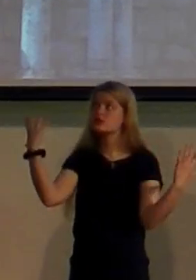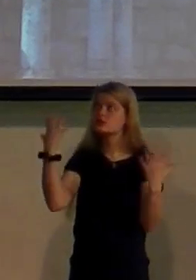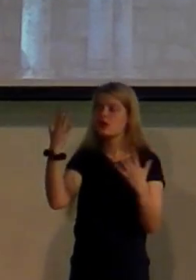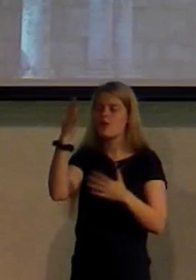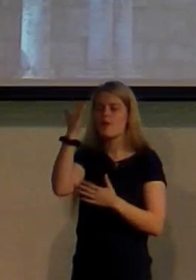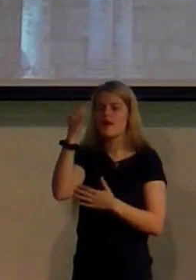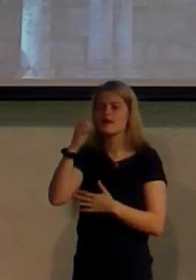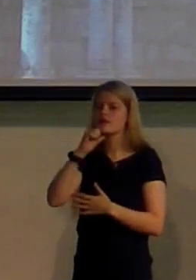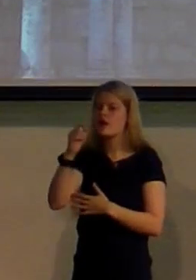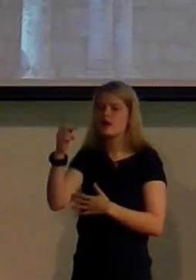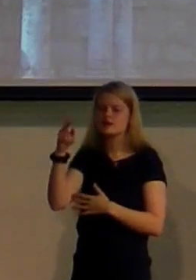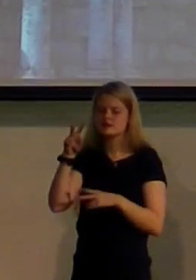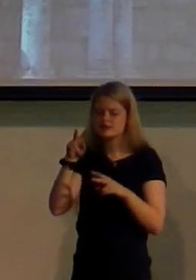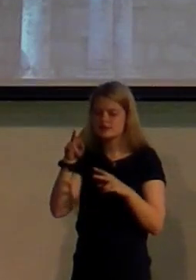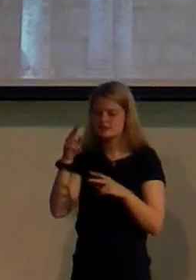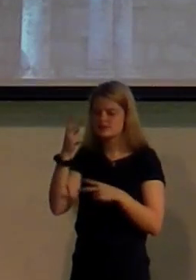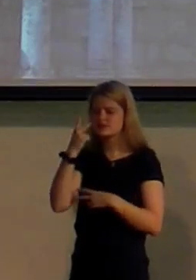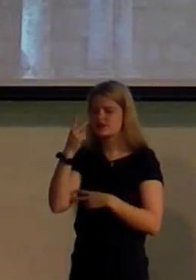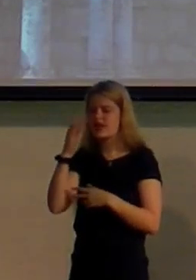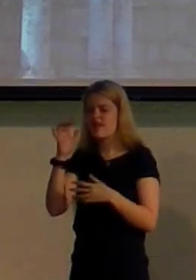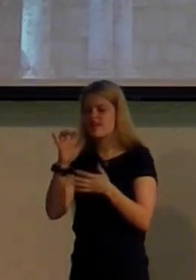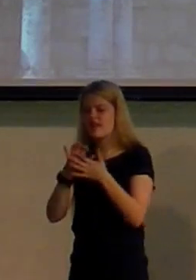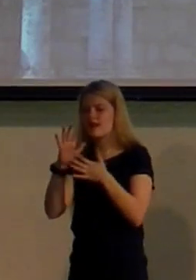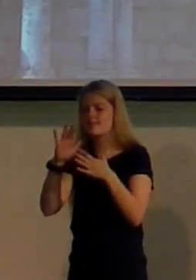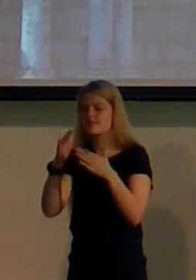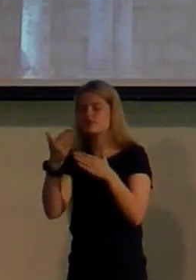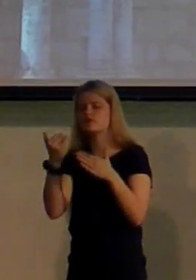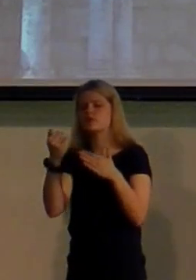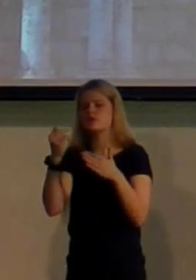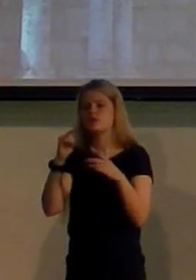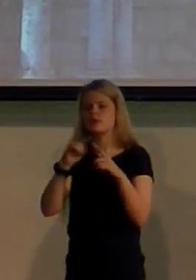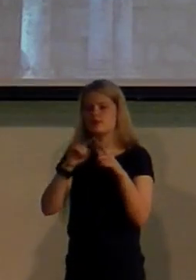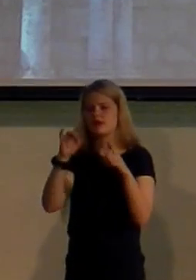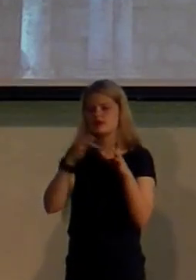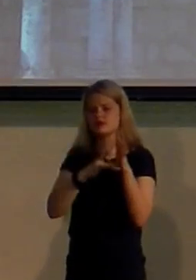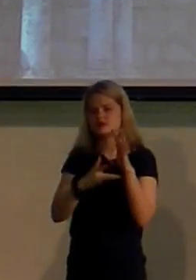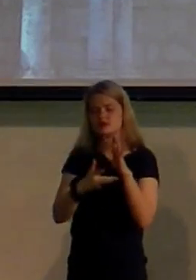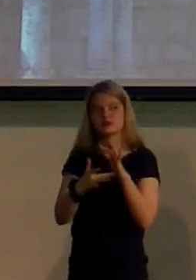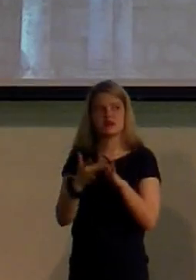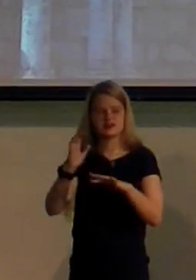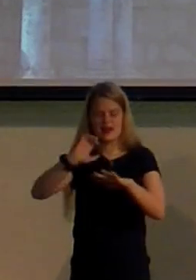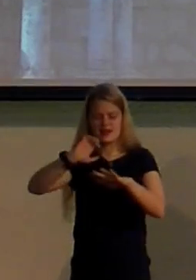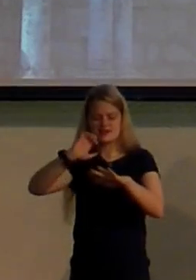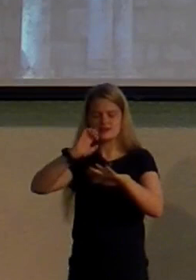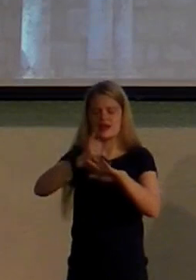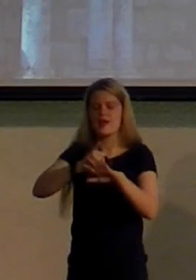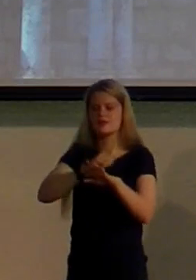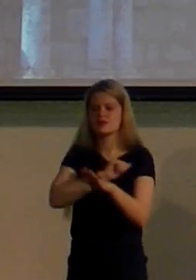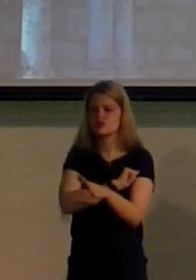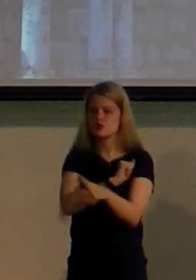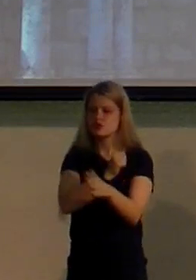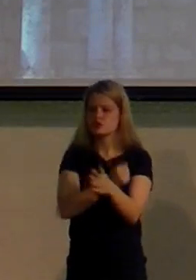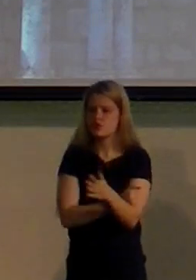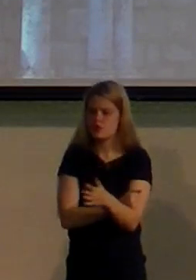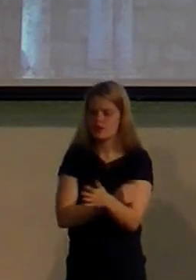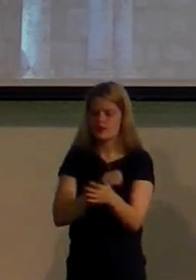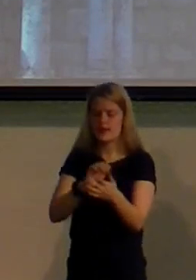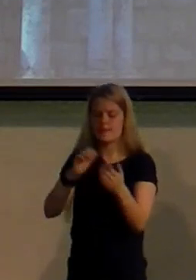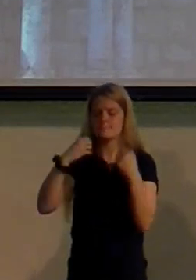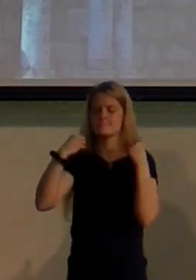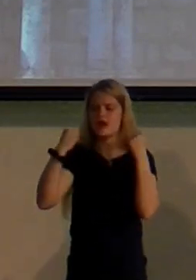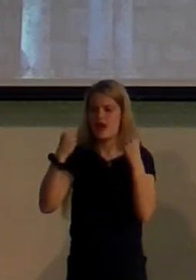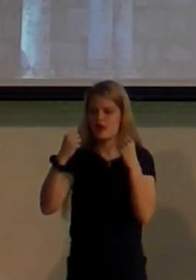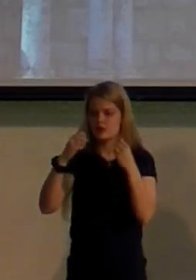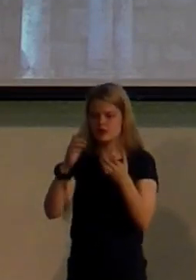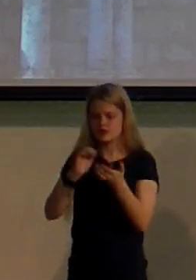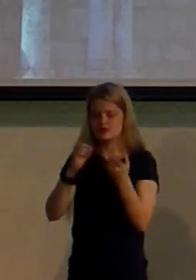this before. What Jesus said rang true. Jesus established His authority, His power to forgive sins